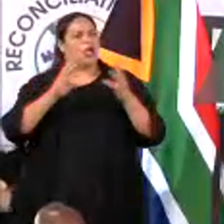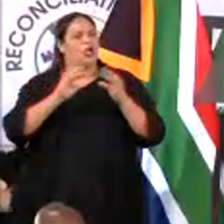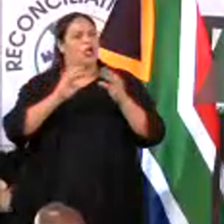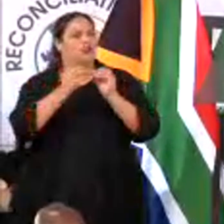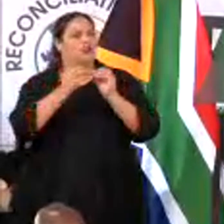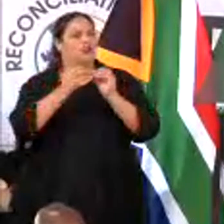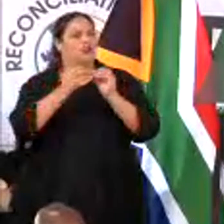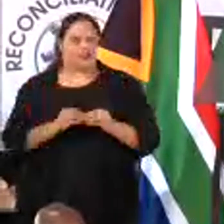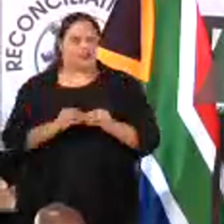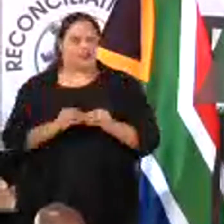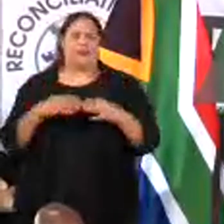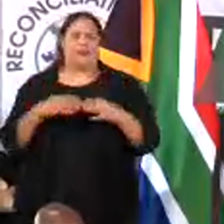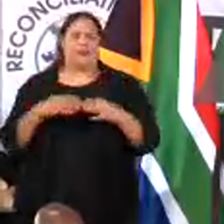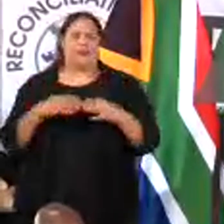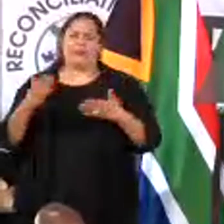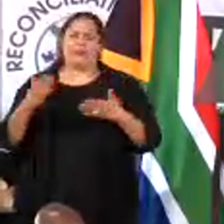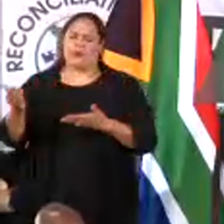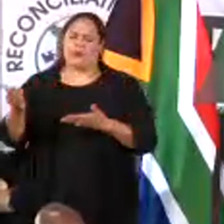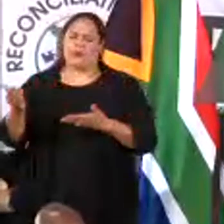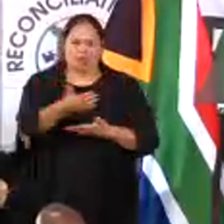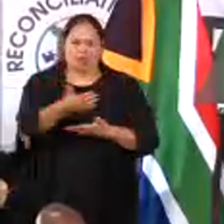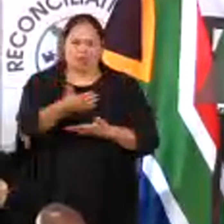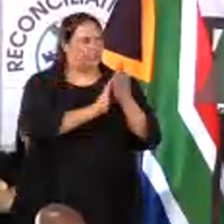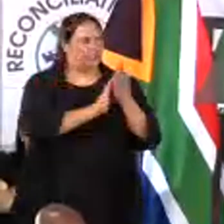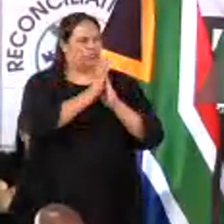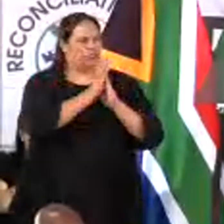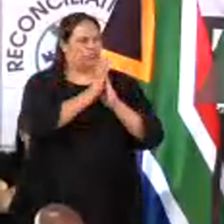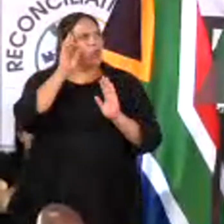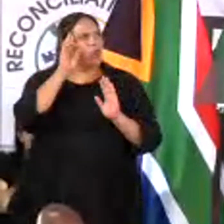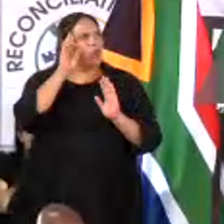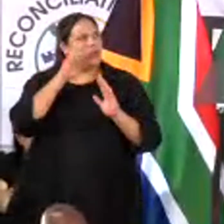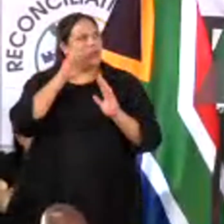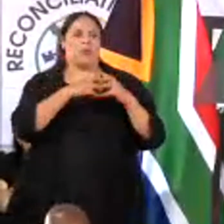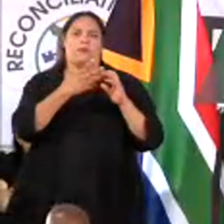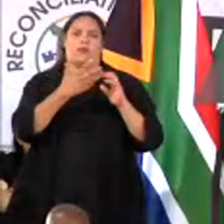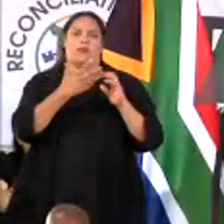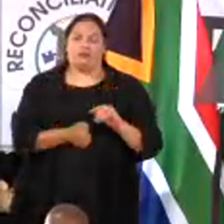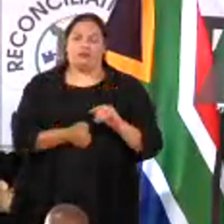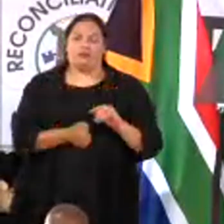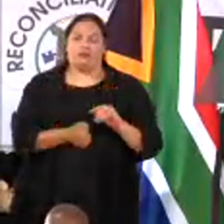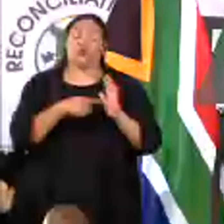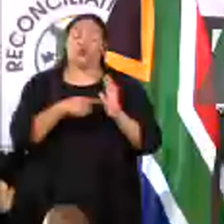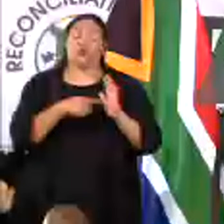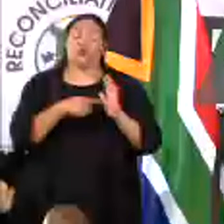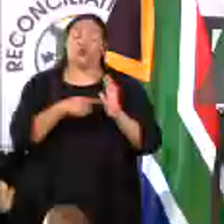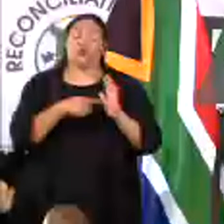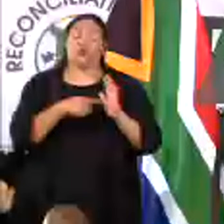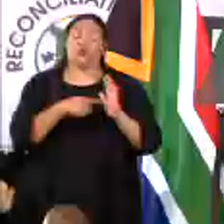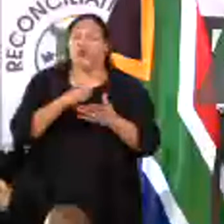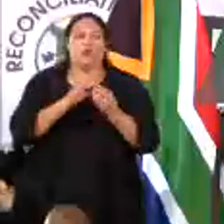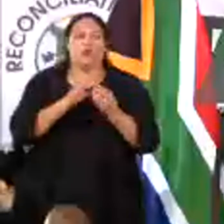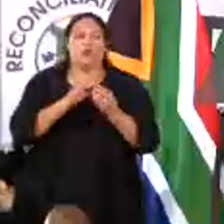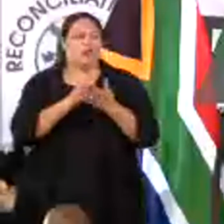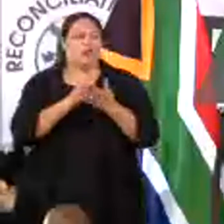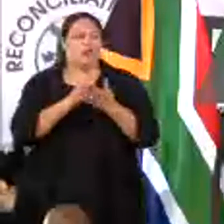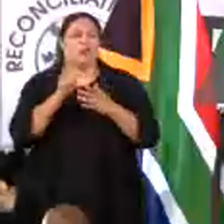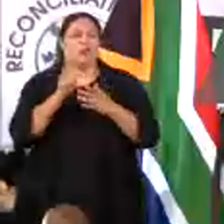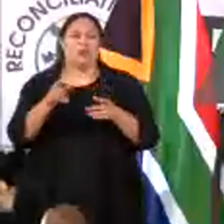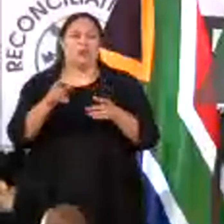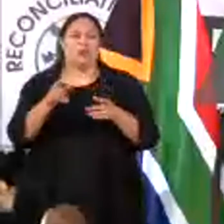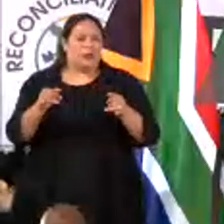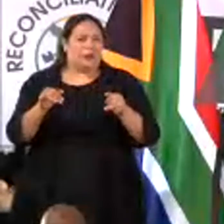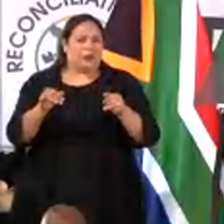creating a collective historical memory. It helped to ensure that the horrors